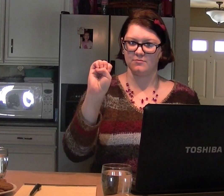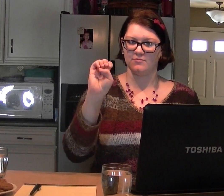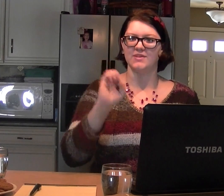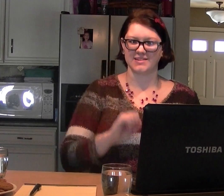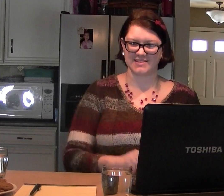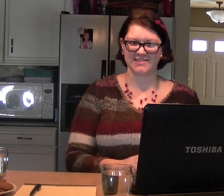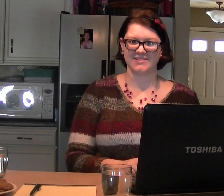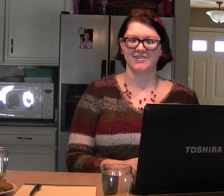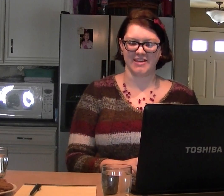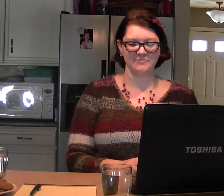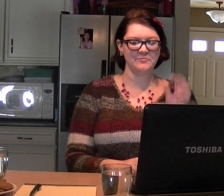Yes, cookie.